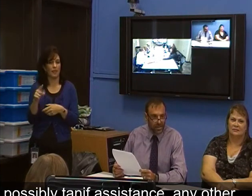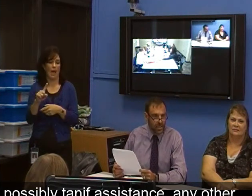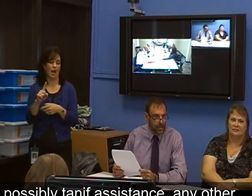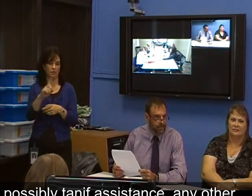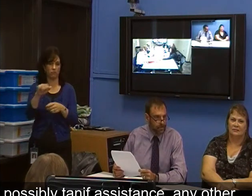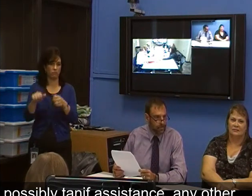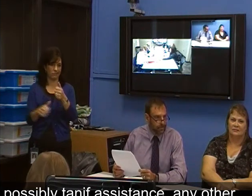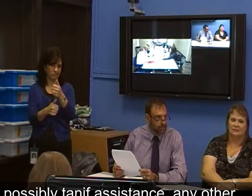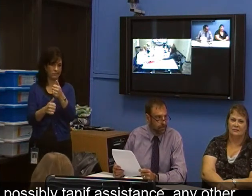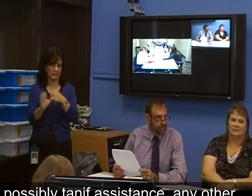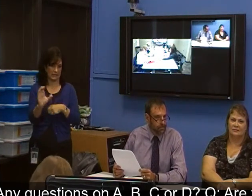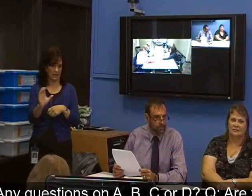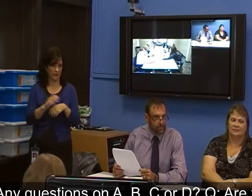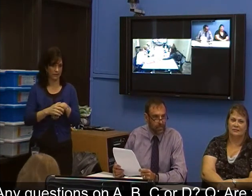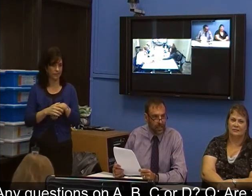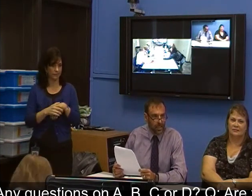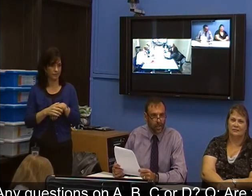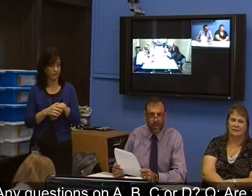under C.